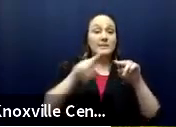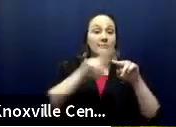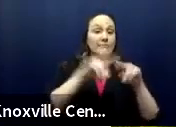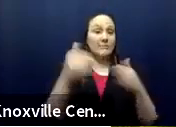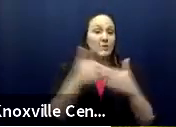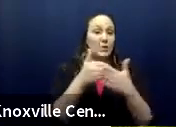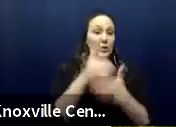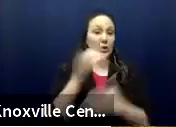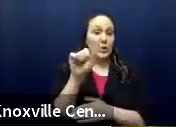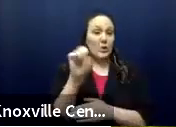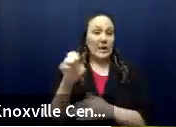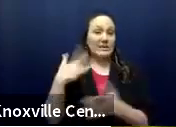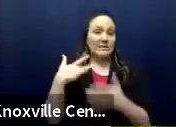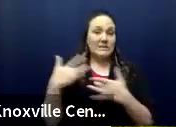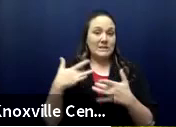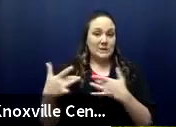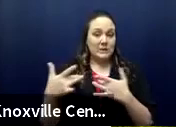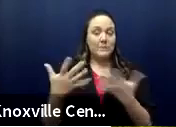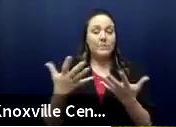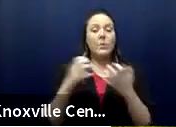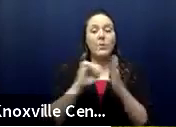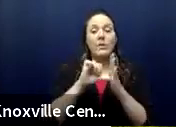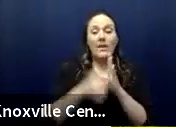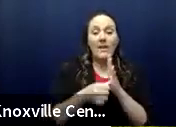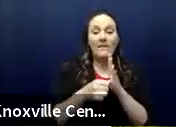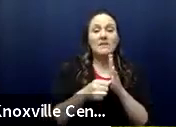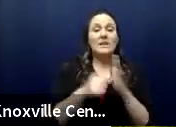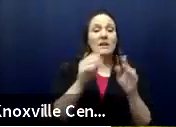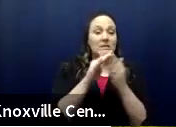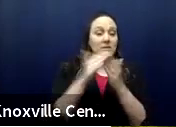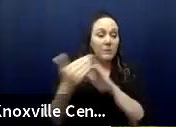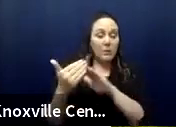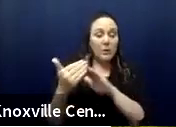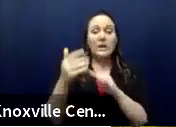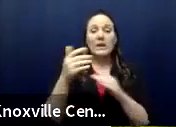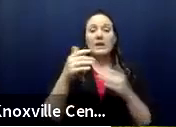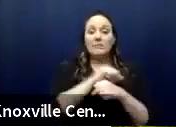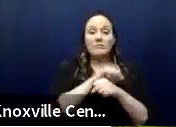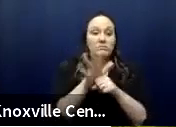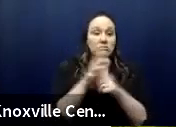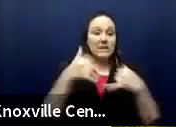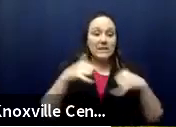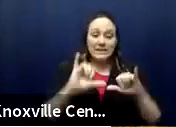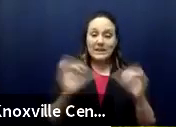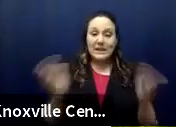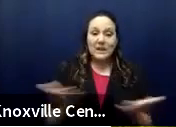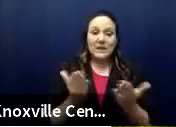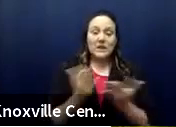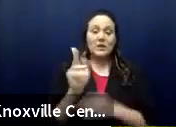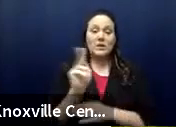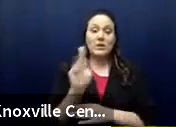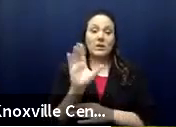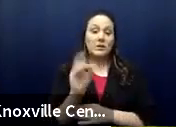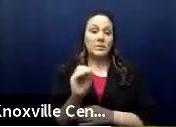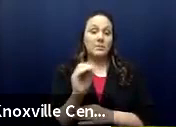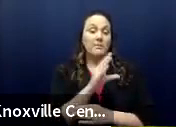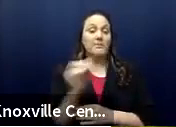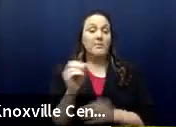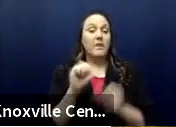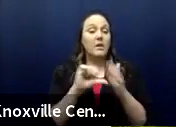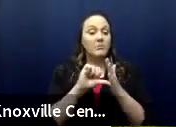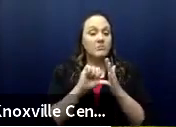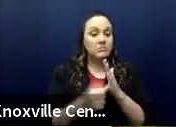concerning. We want to stress to our community that this virus is still very present in Knox County, and we continue to stress the importance of the 5